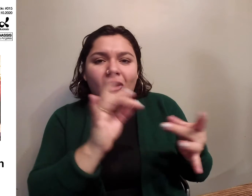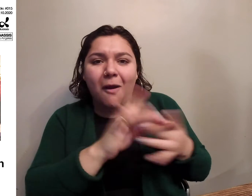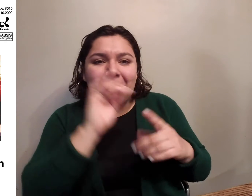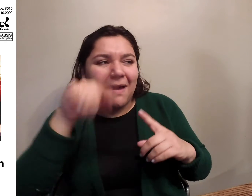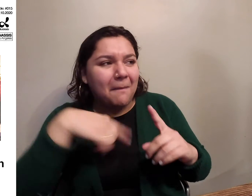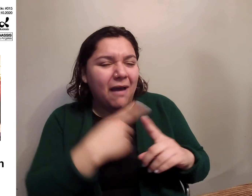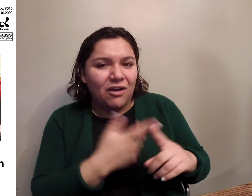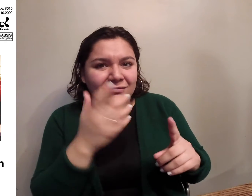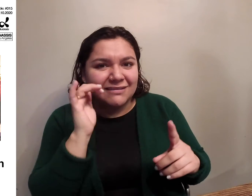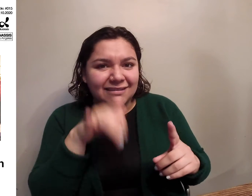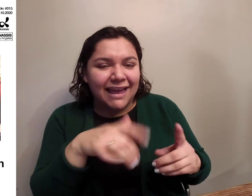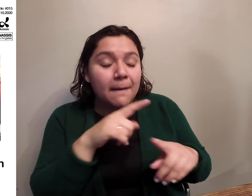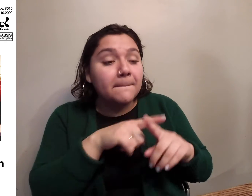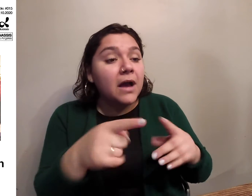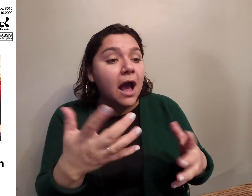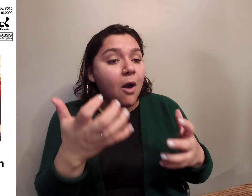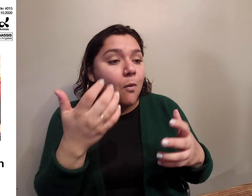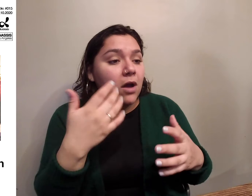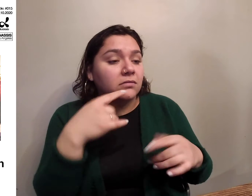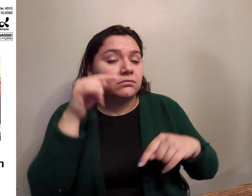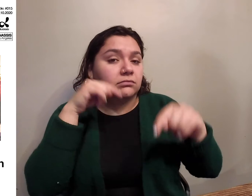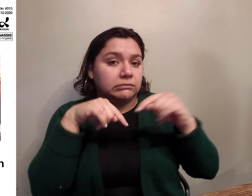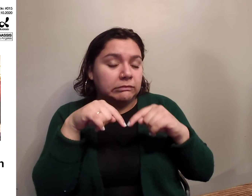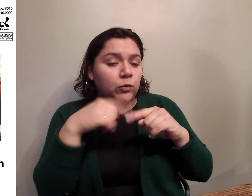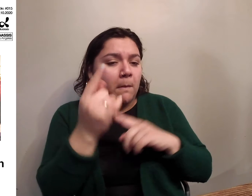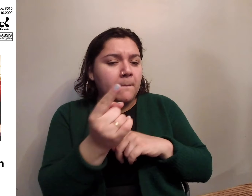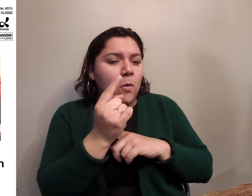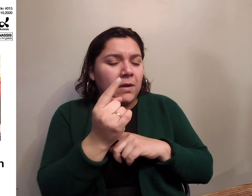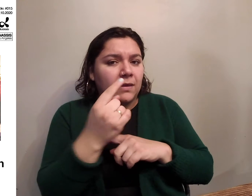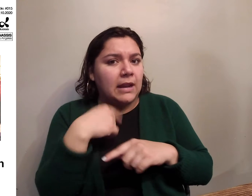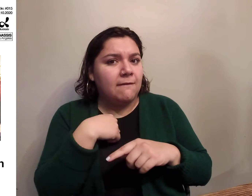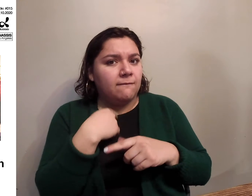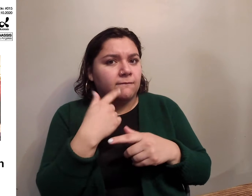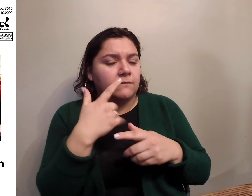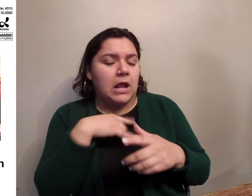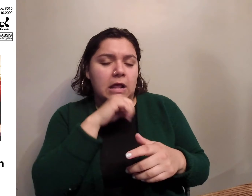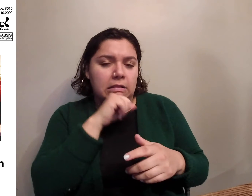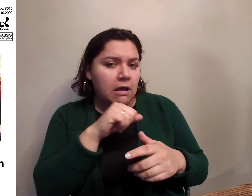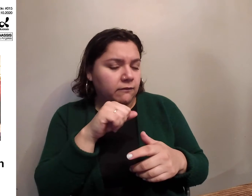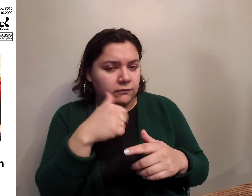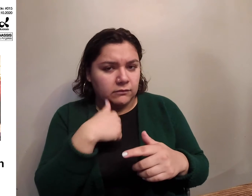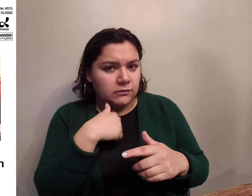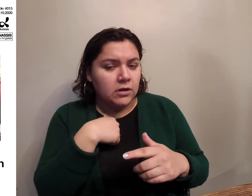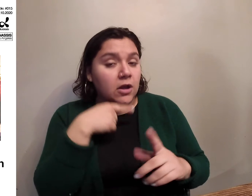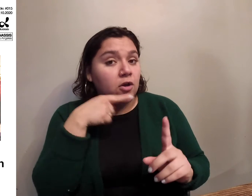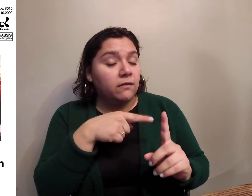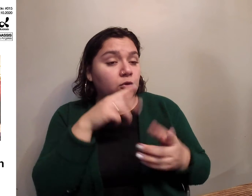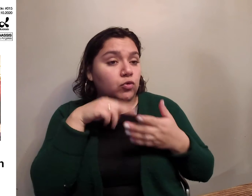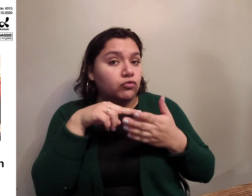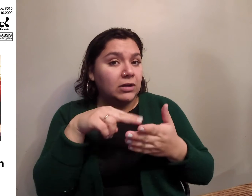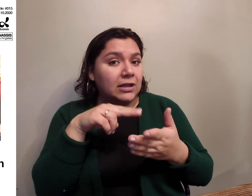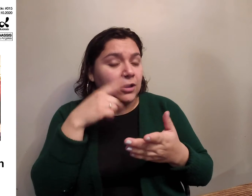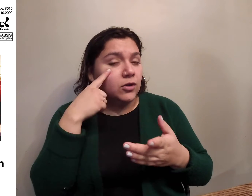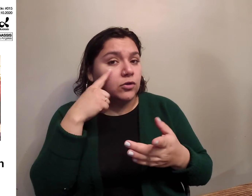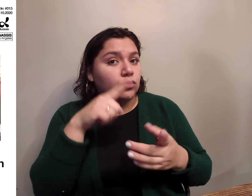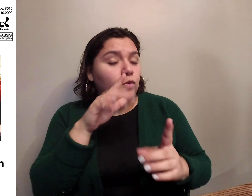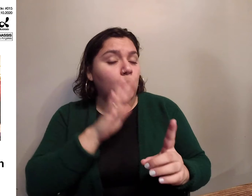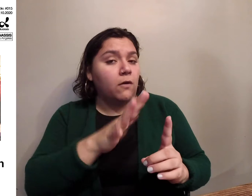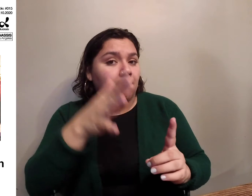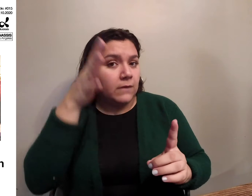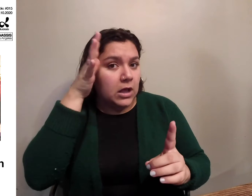it. I want to go back to a moment that I've always loved, of you reading to your